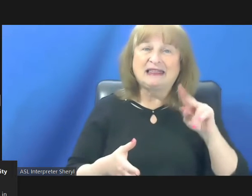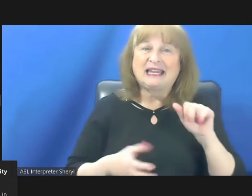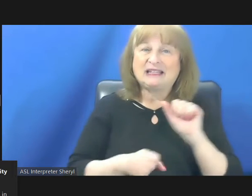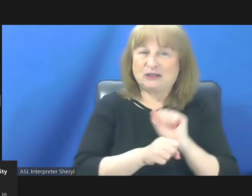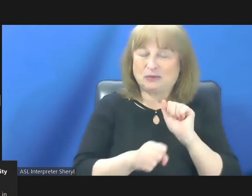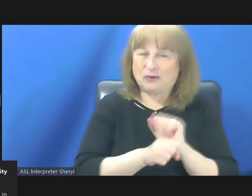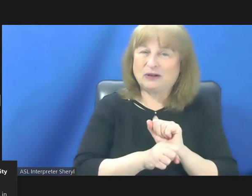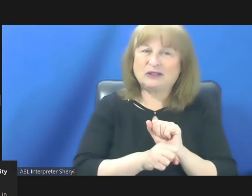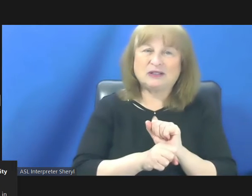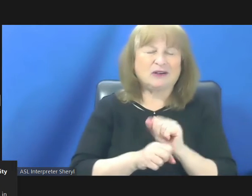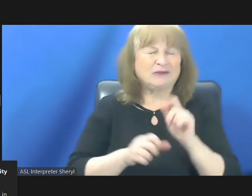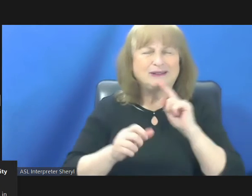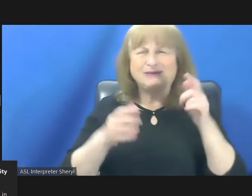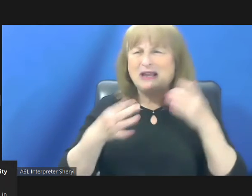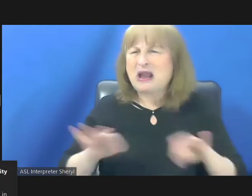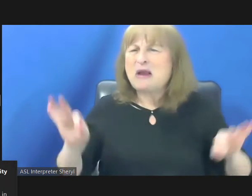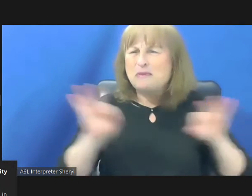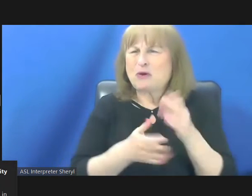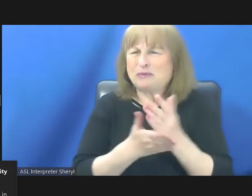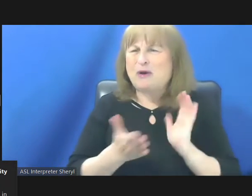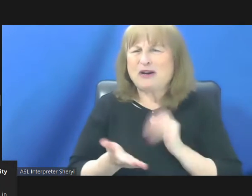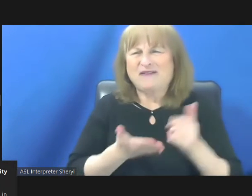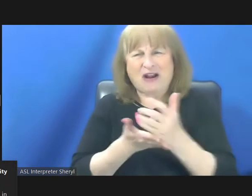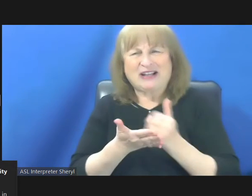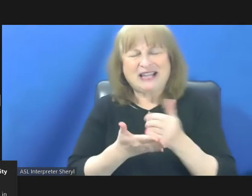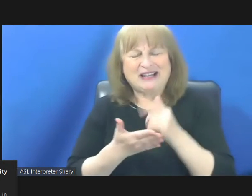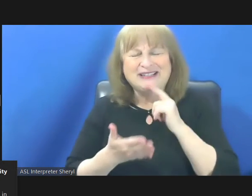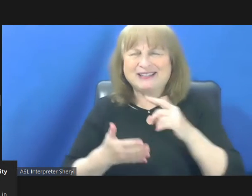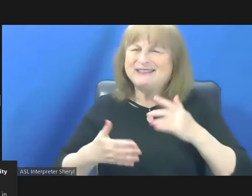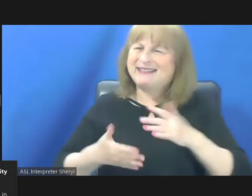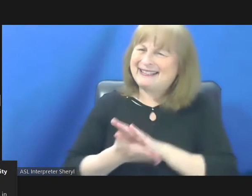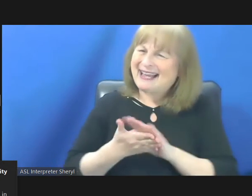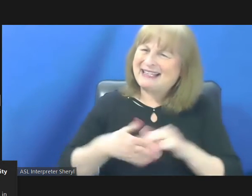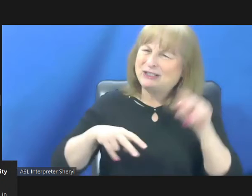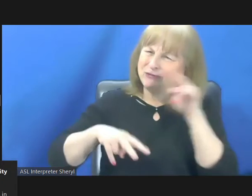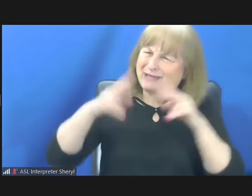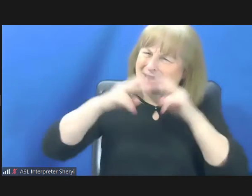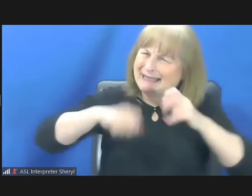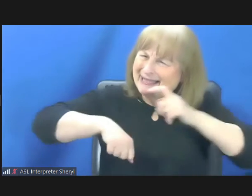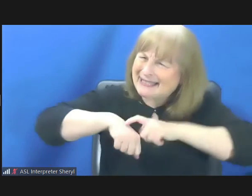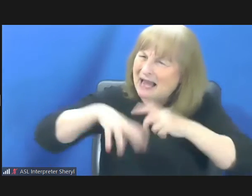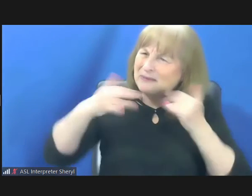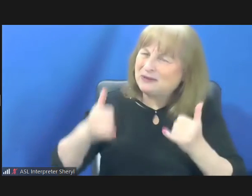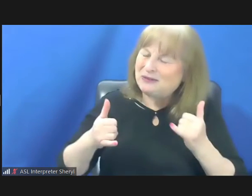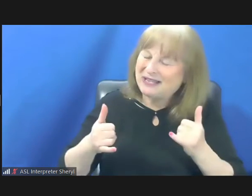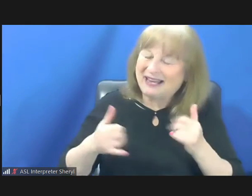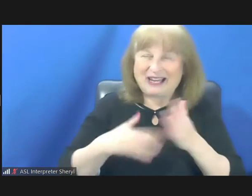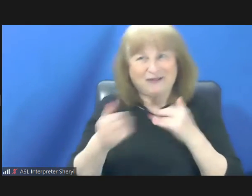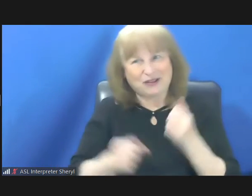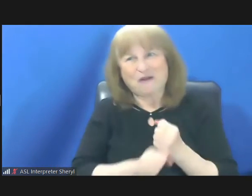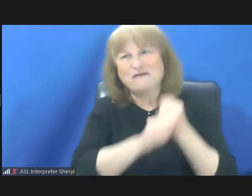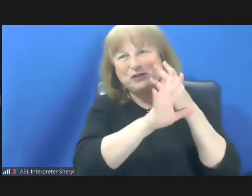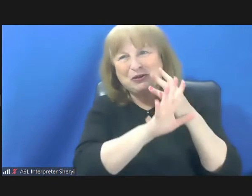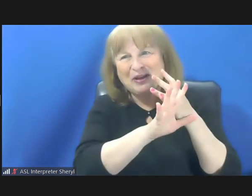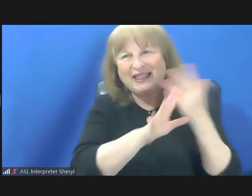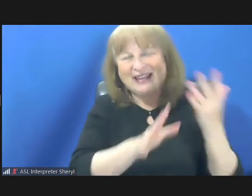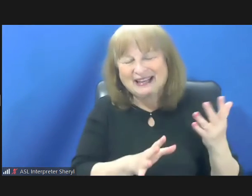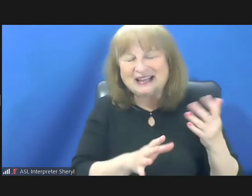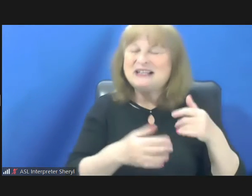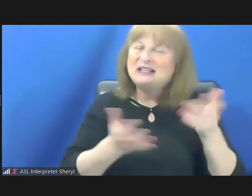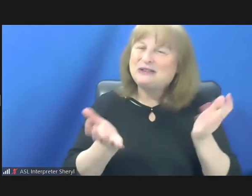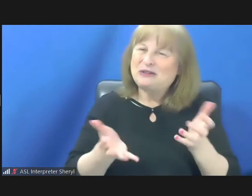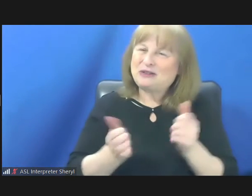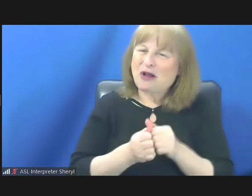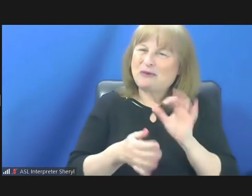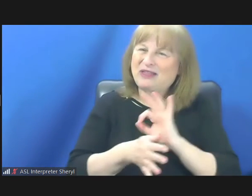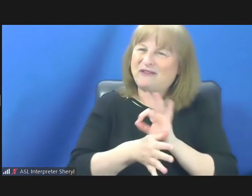the gems in that collection, and it's a real treat to take the time today to, albeit virtually, to talk with